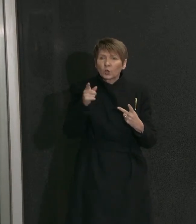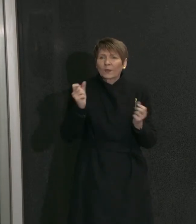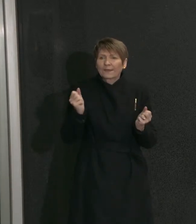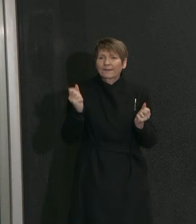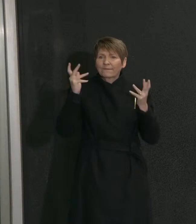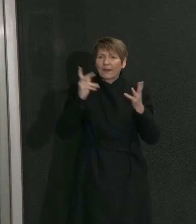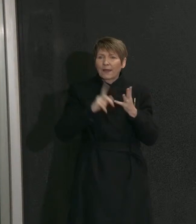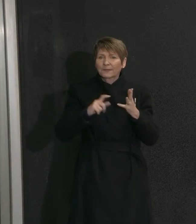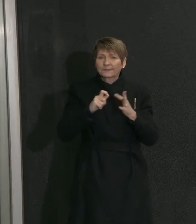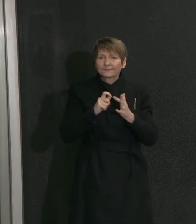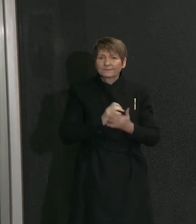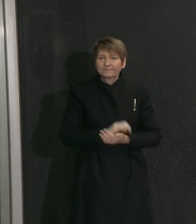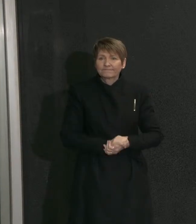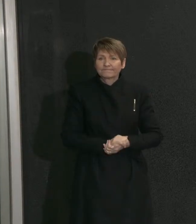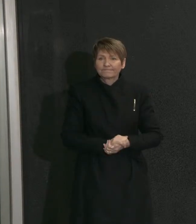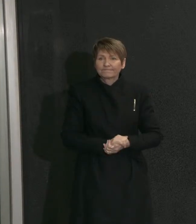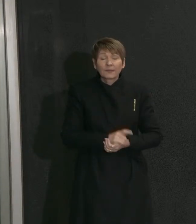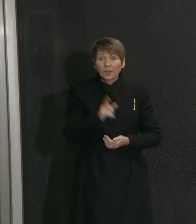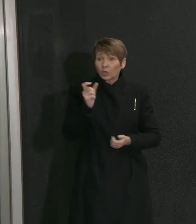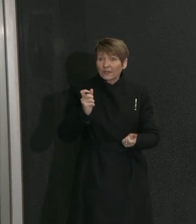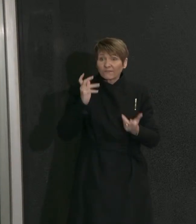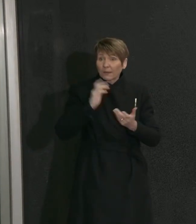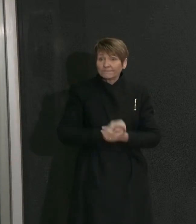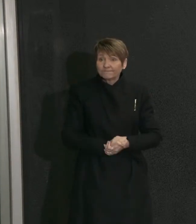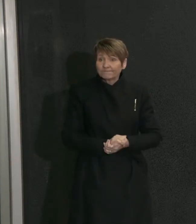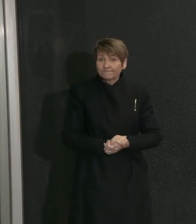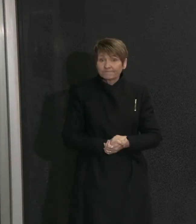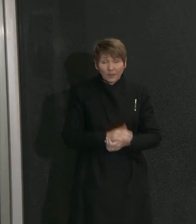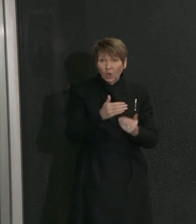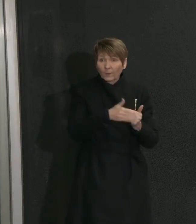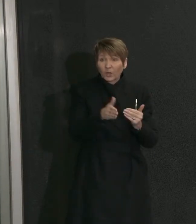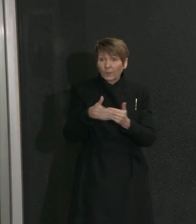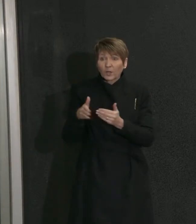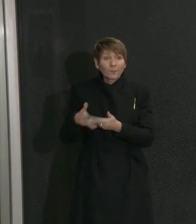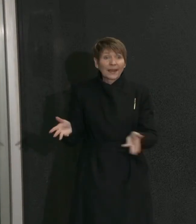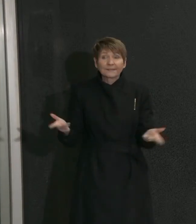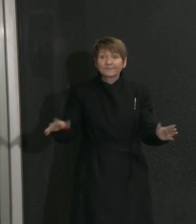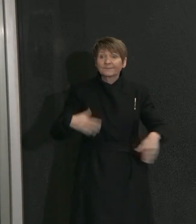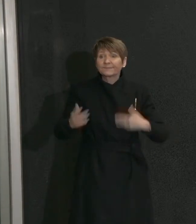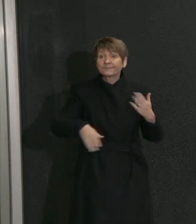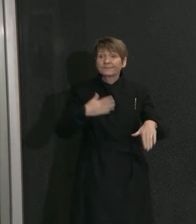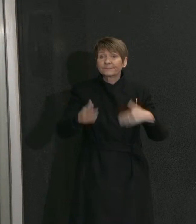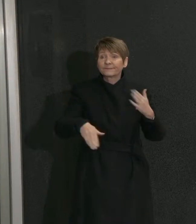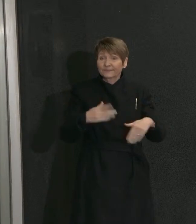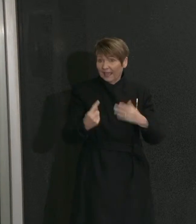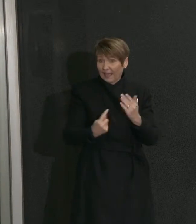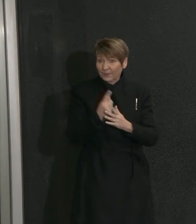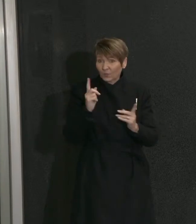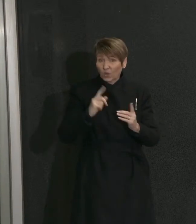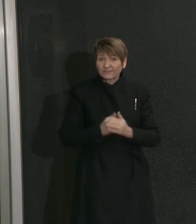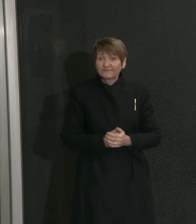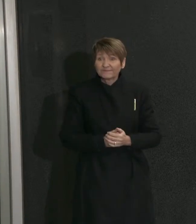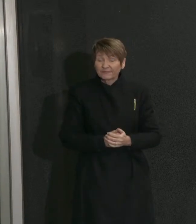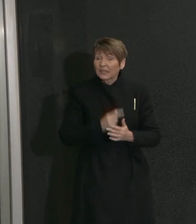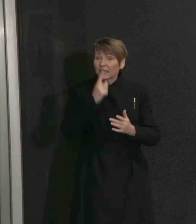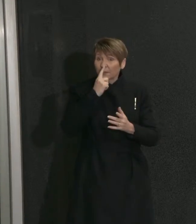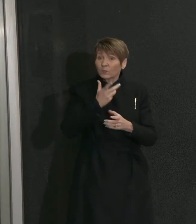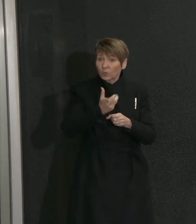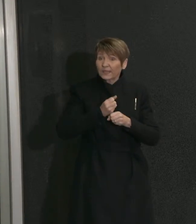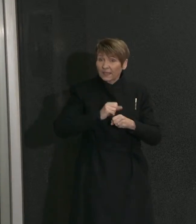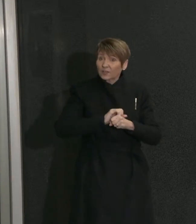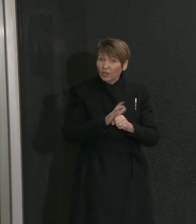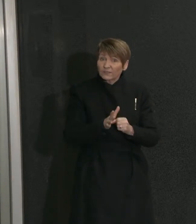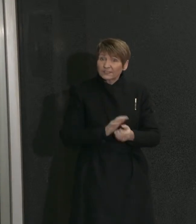hospital system simply overrun, as is happening in other parts of the world, as is not a matter of scaring